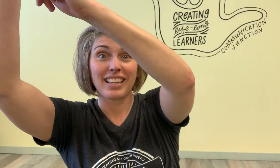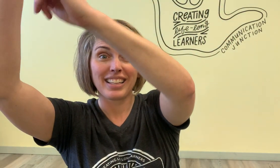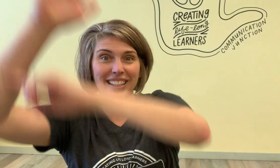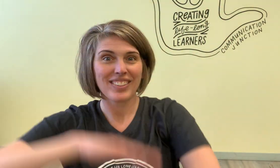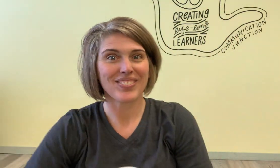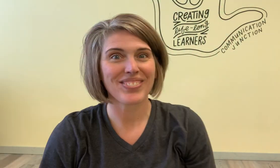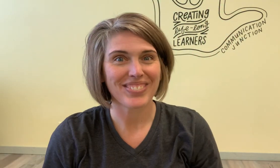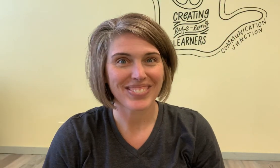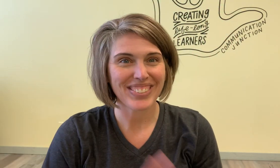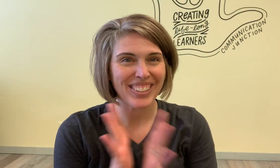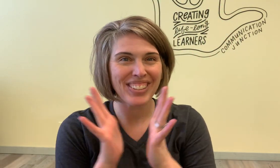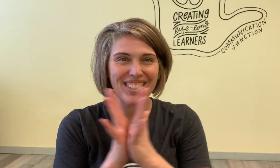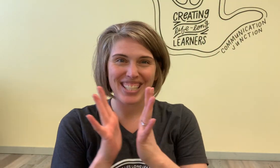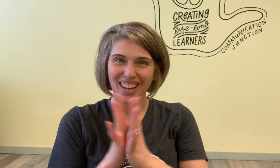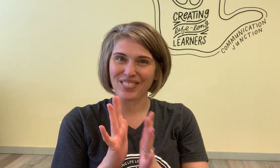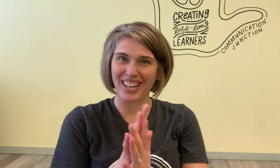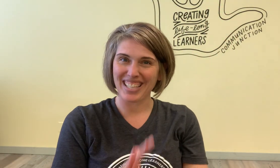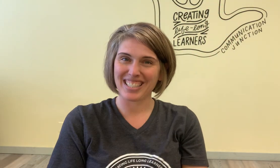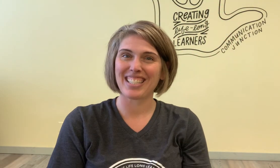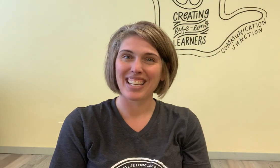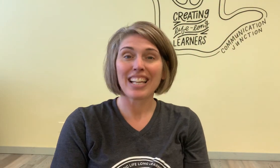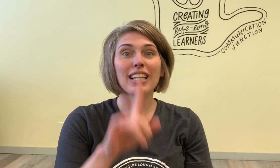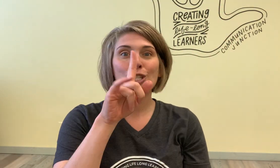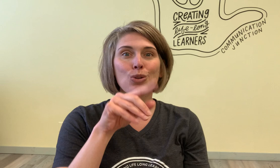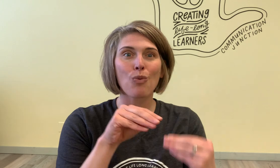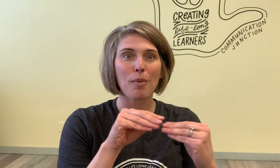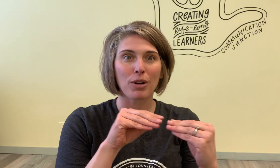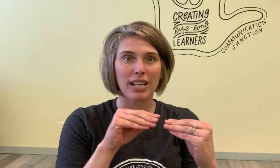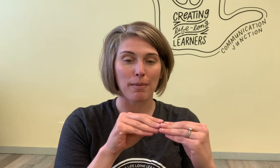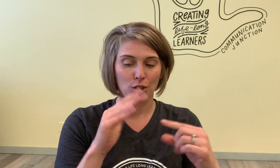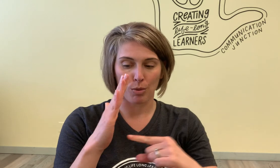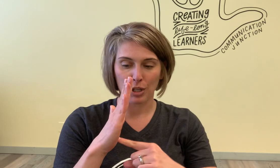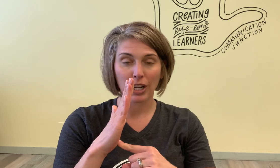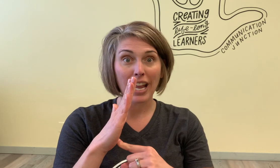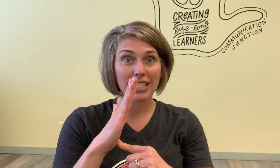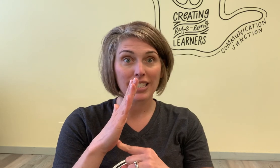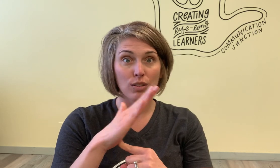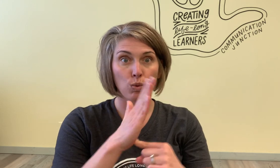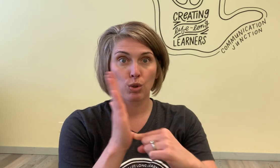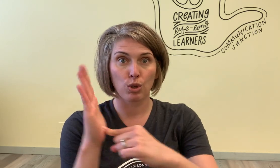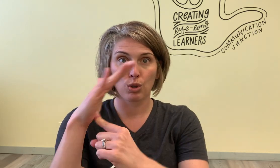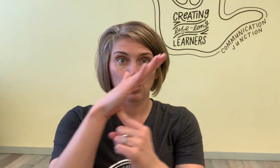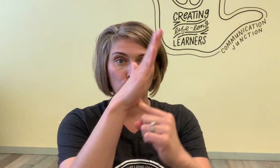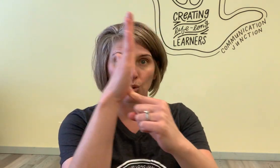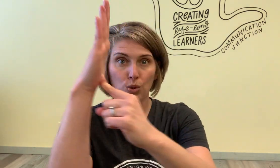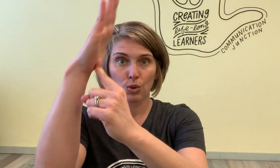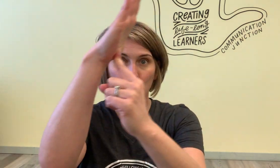high. Good job, friends. Let's do it one more time. Show me your kite.